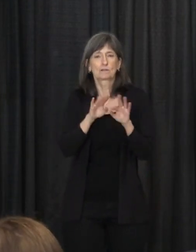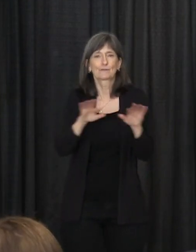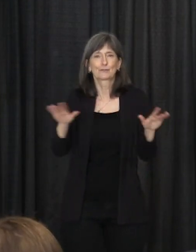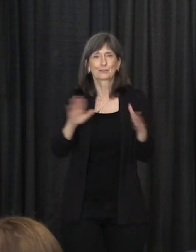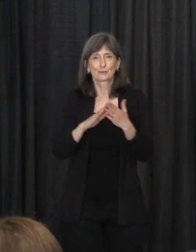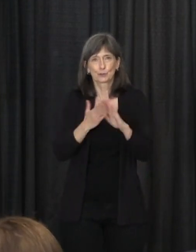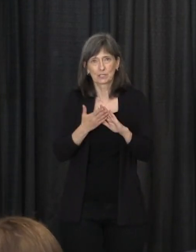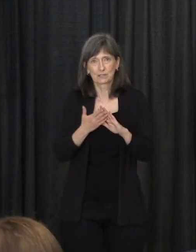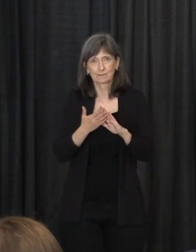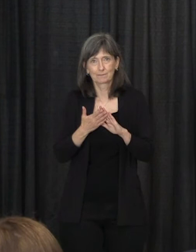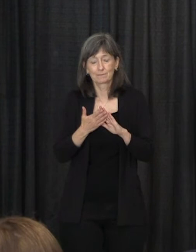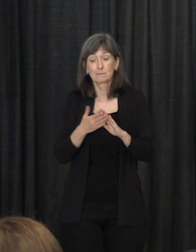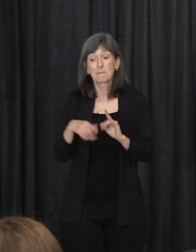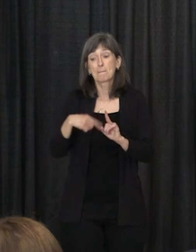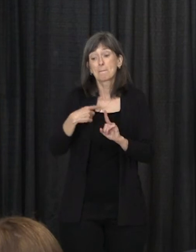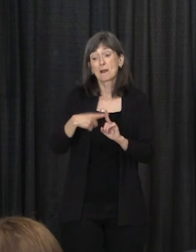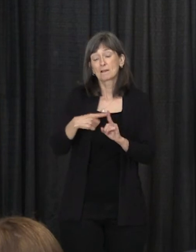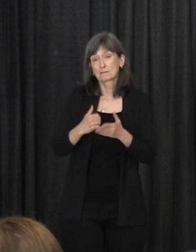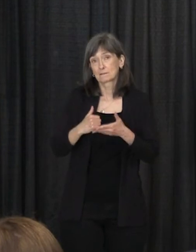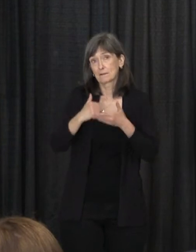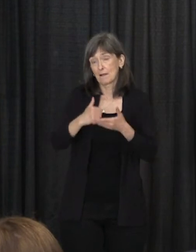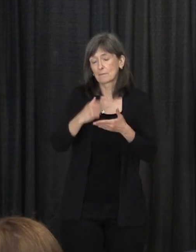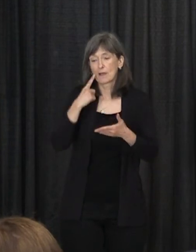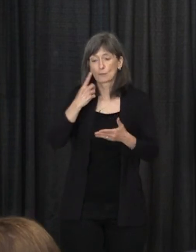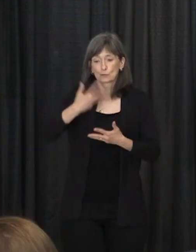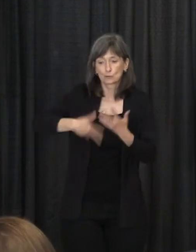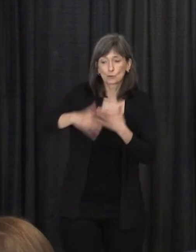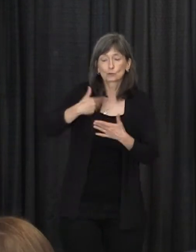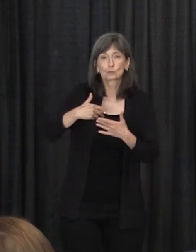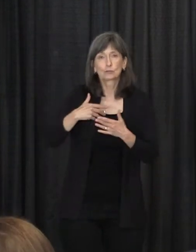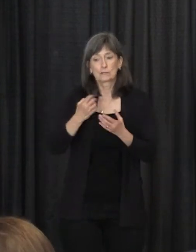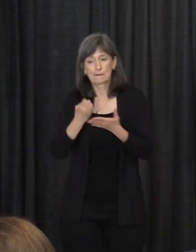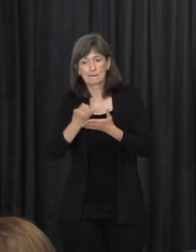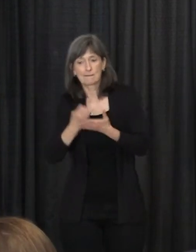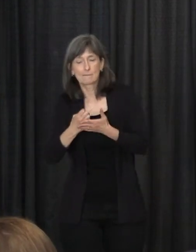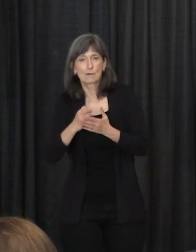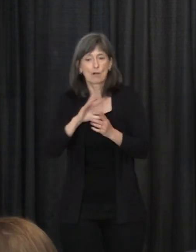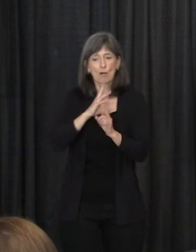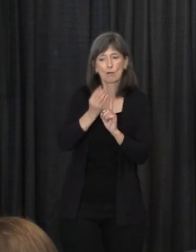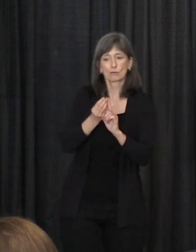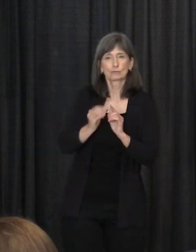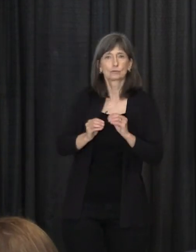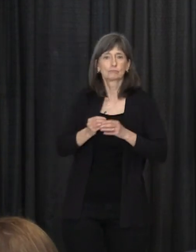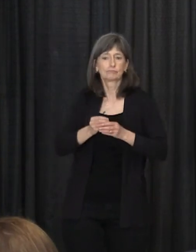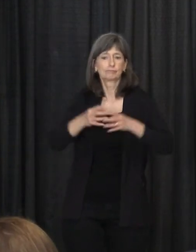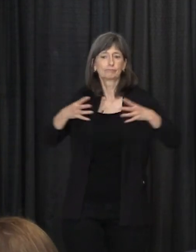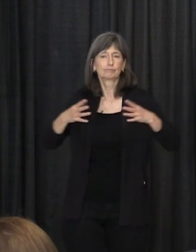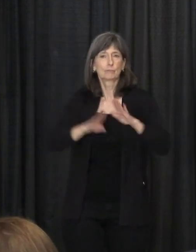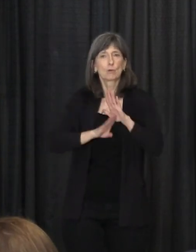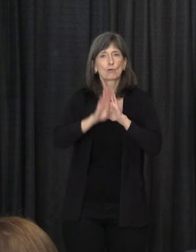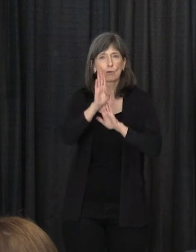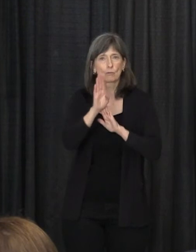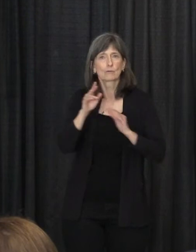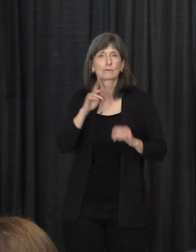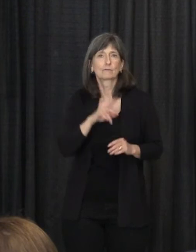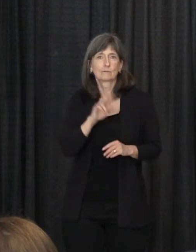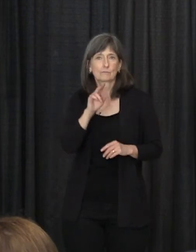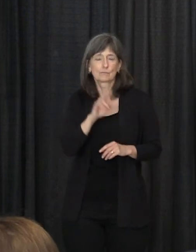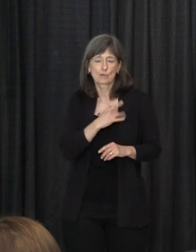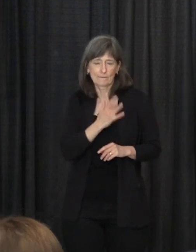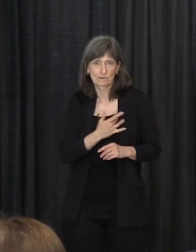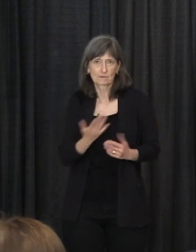to the social, economic, and cultural growth of our province.